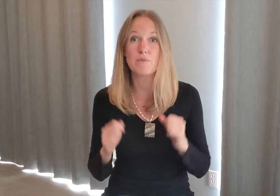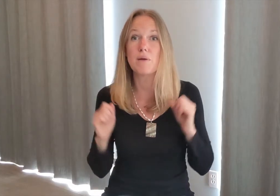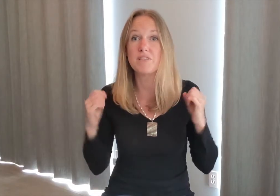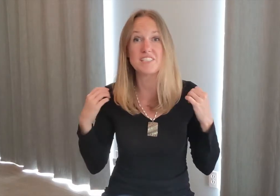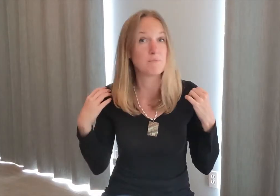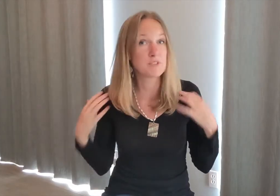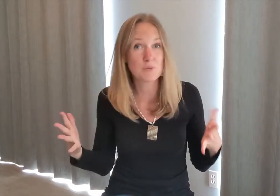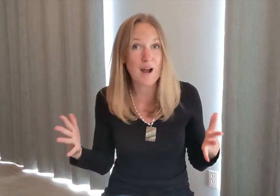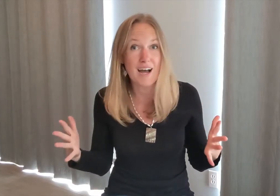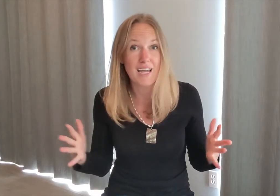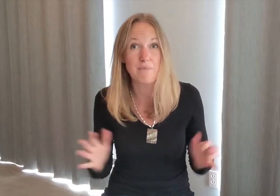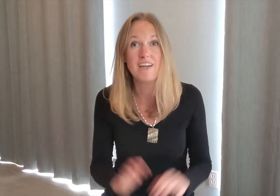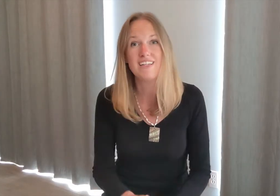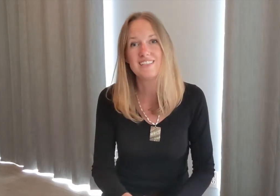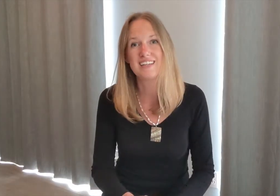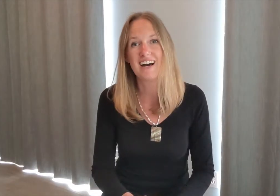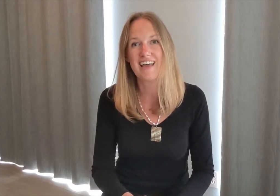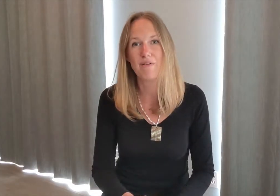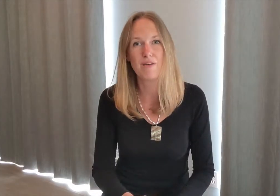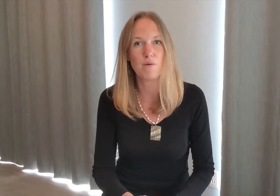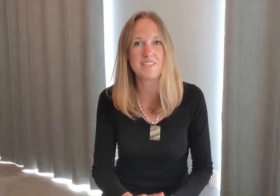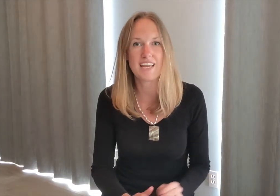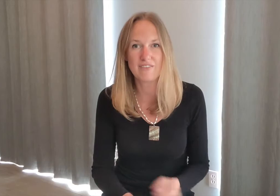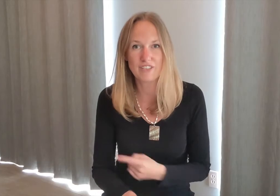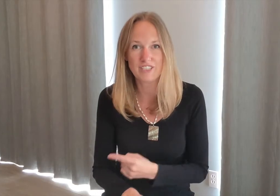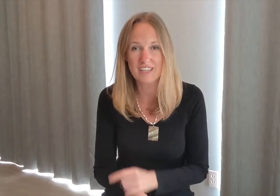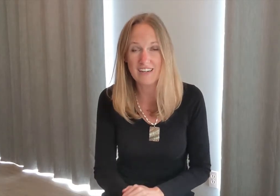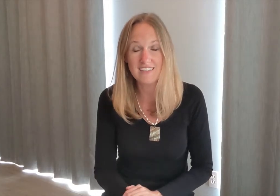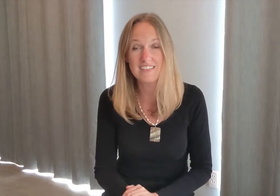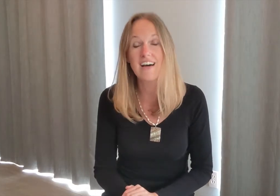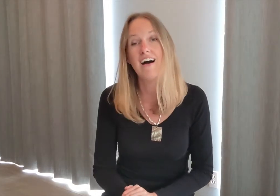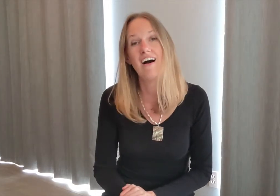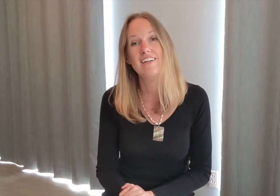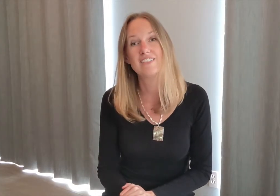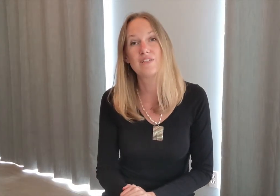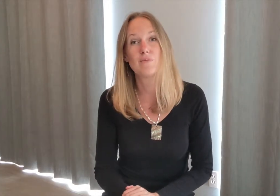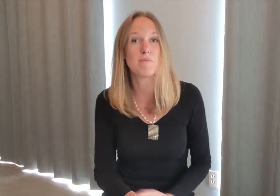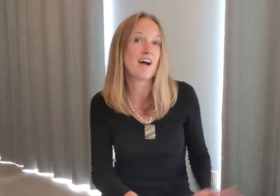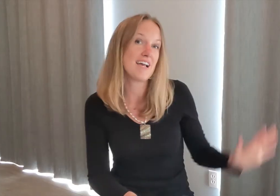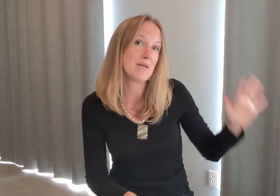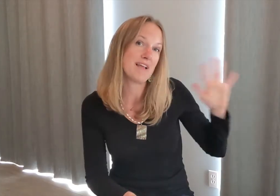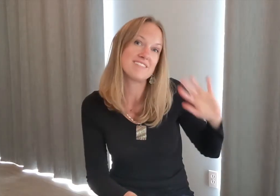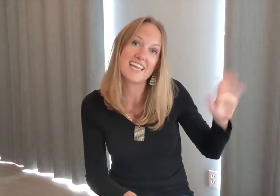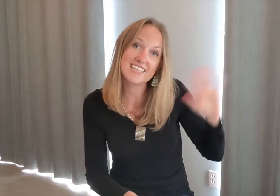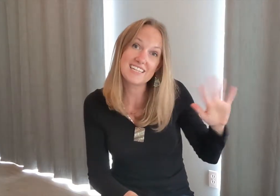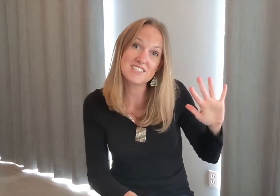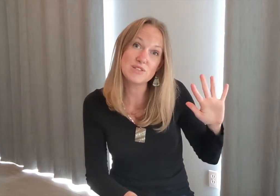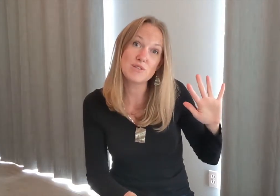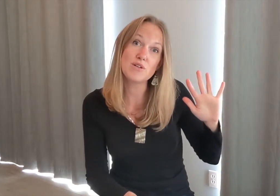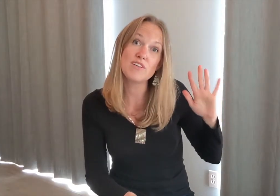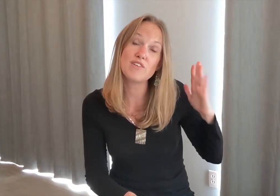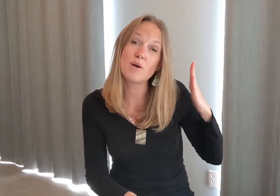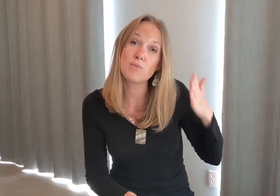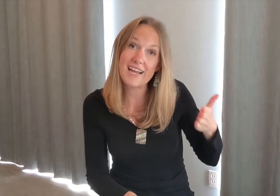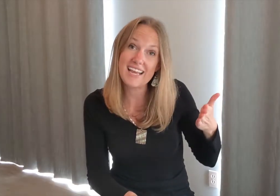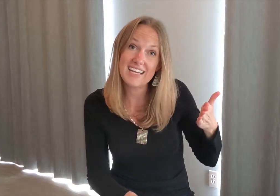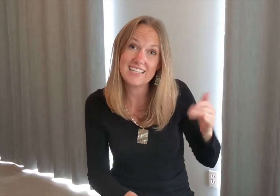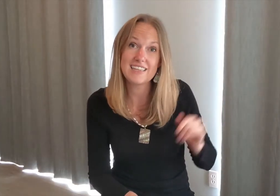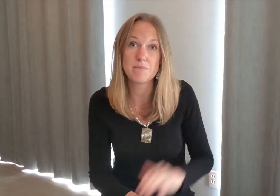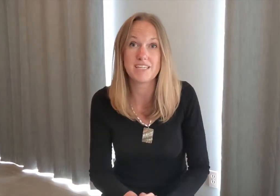remember to subscribe. So that way you won't miss any future songs. Also, remember I am left-handed, so if you are right-handed, that means that